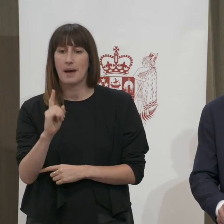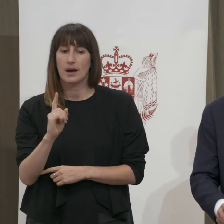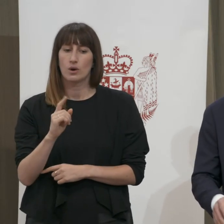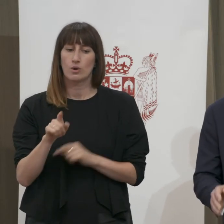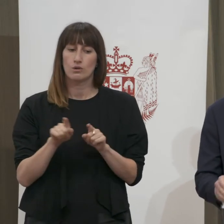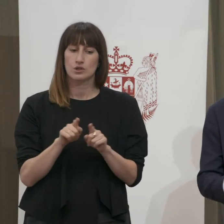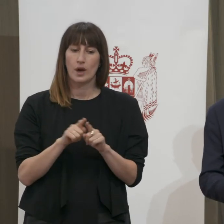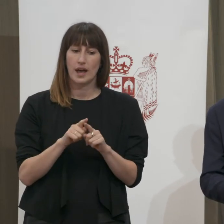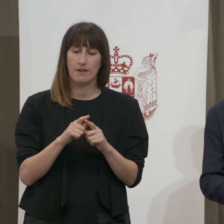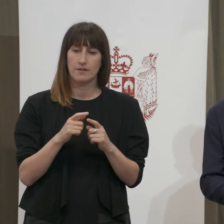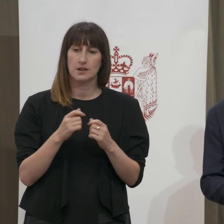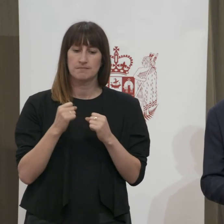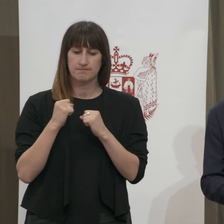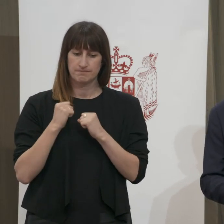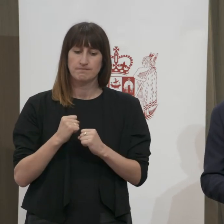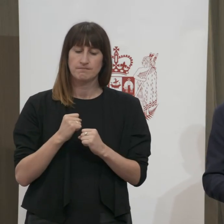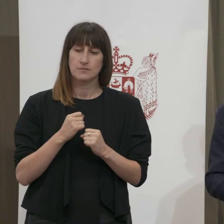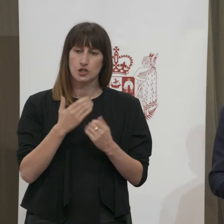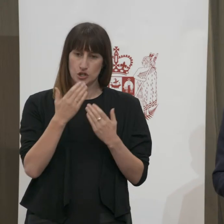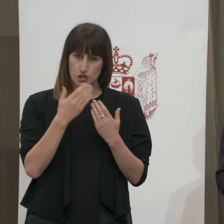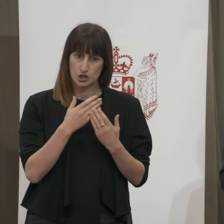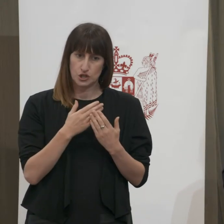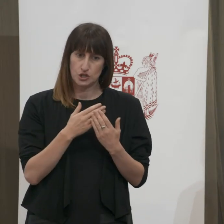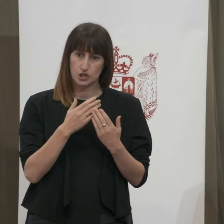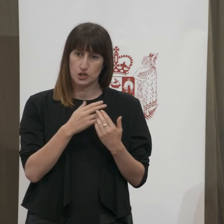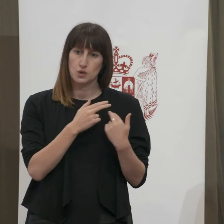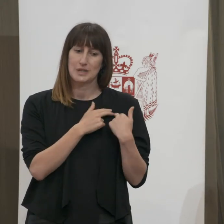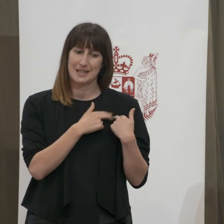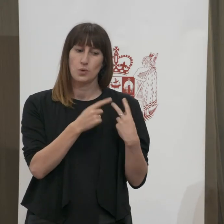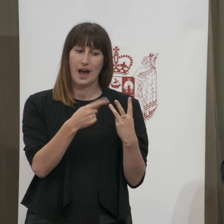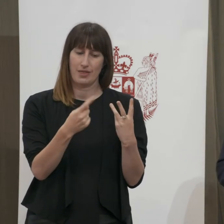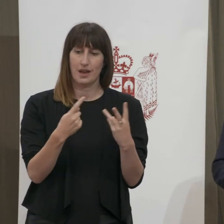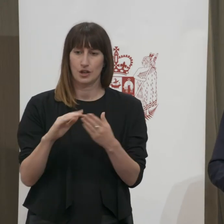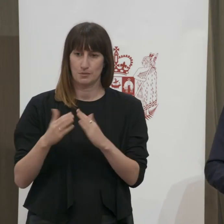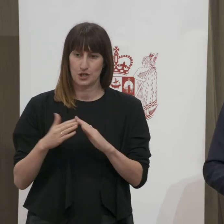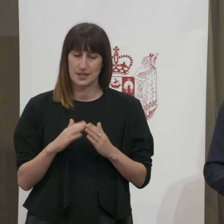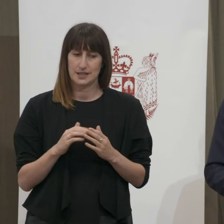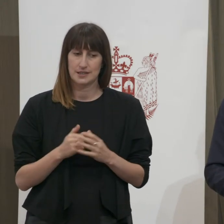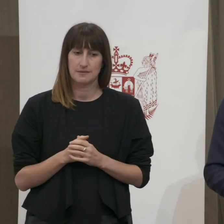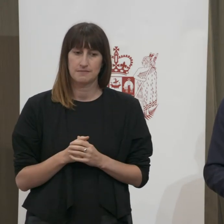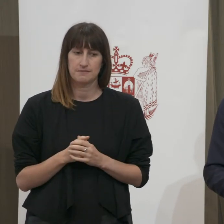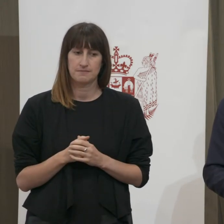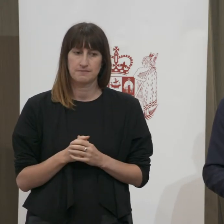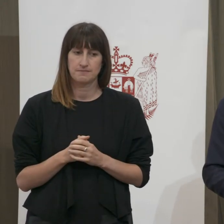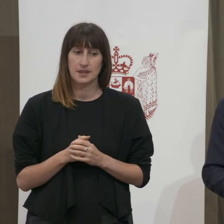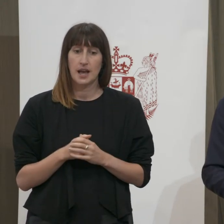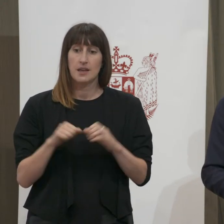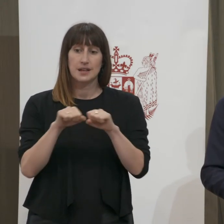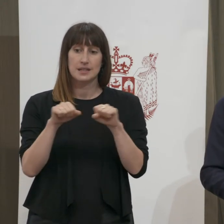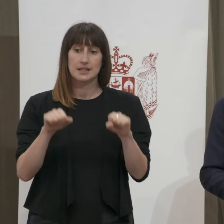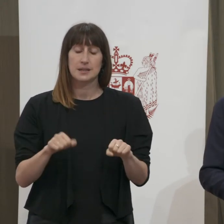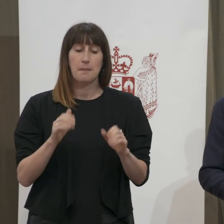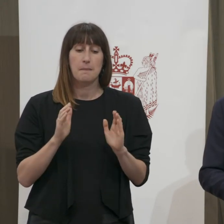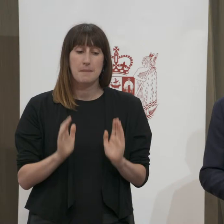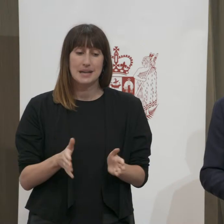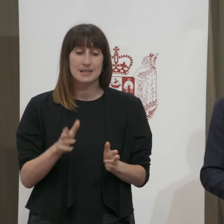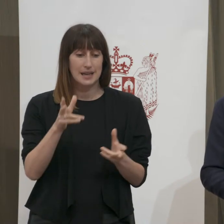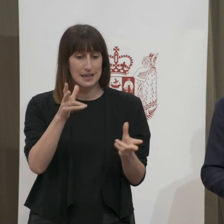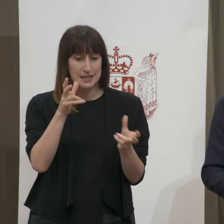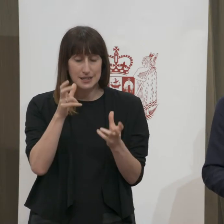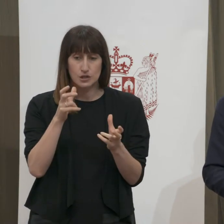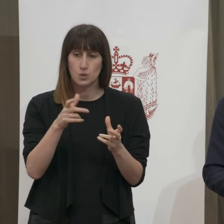to provide health services equitably does not stop there. The system must listen to the voice of Pacific